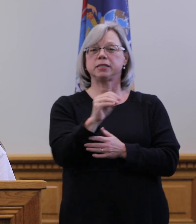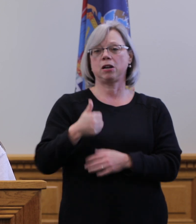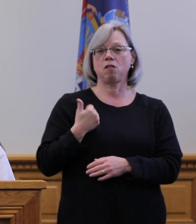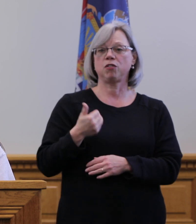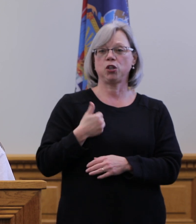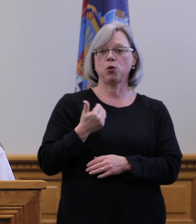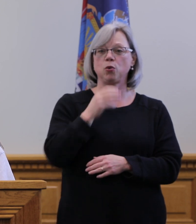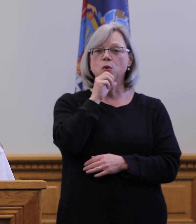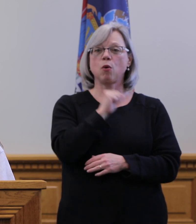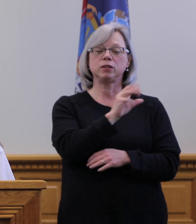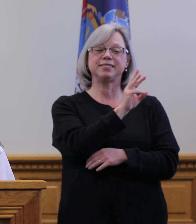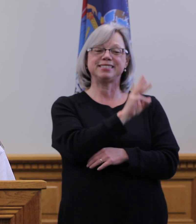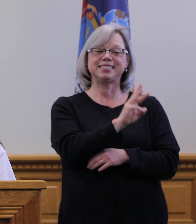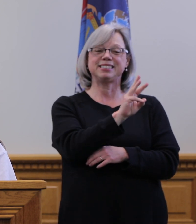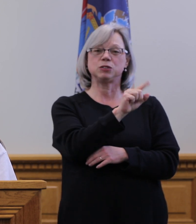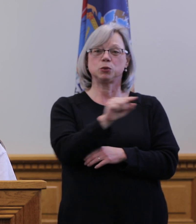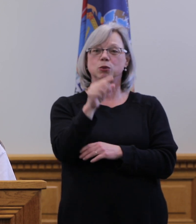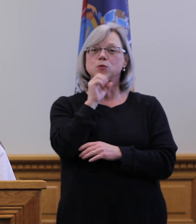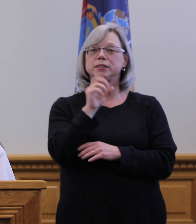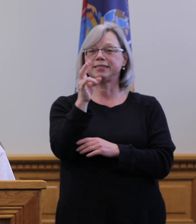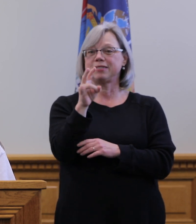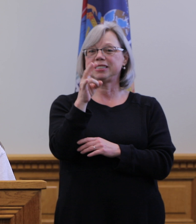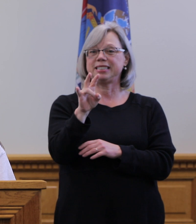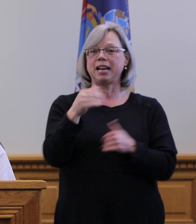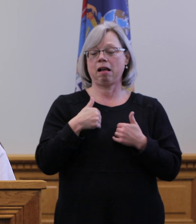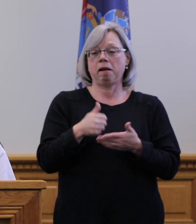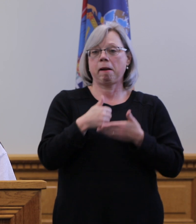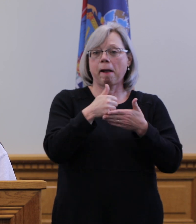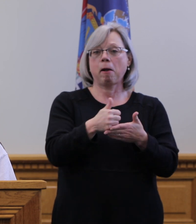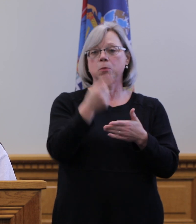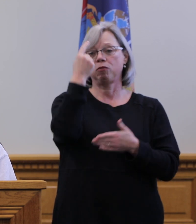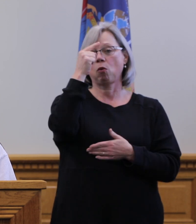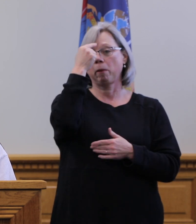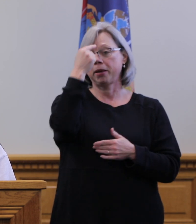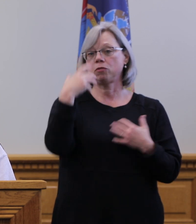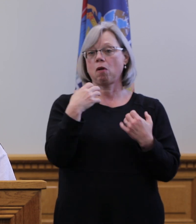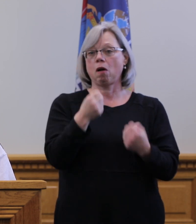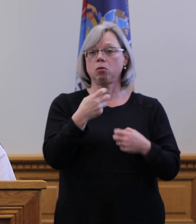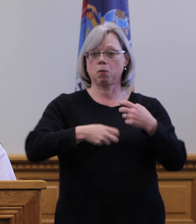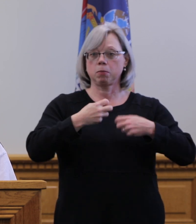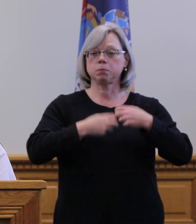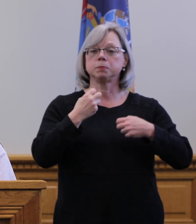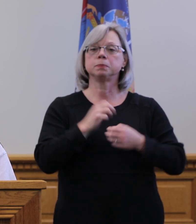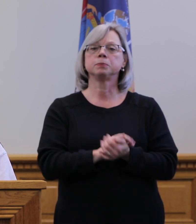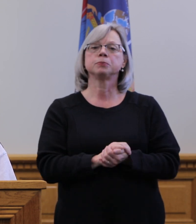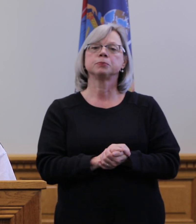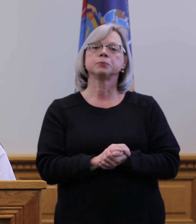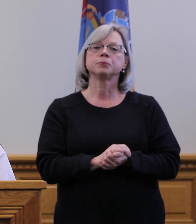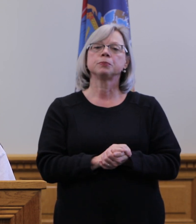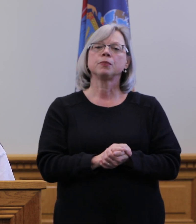youth, aged 6 to 17, receive treatment for their mental health conditions. Among